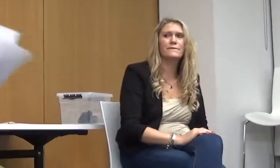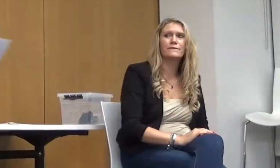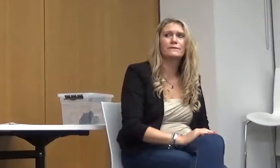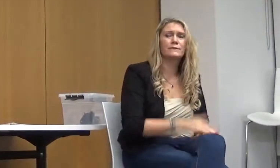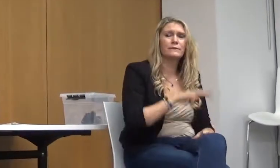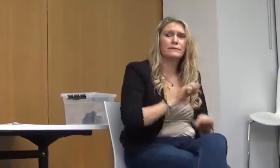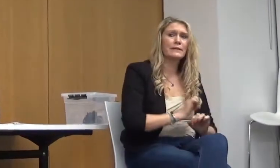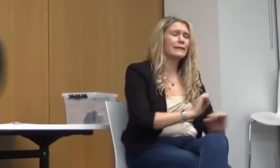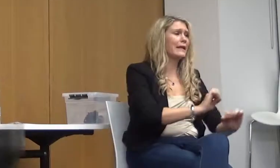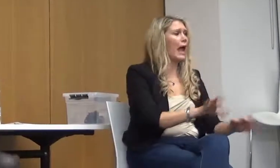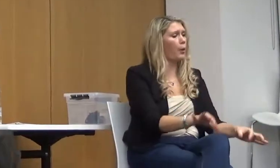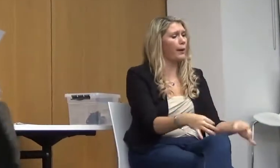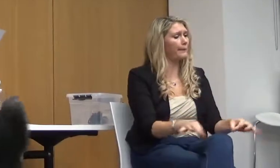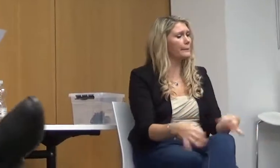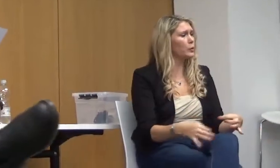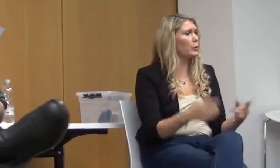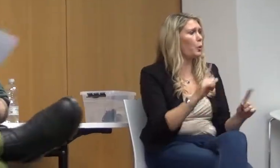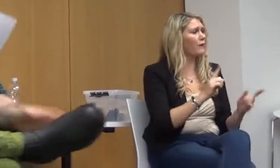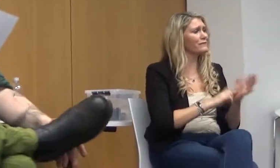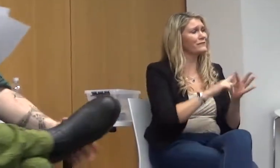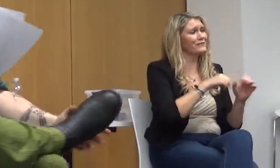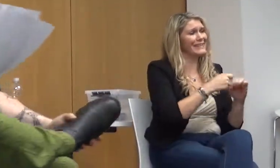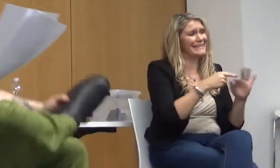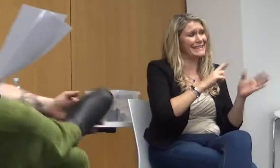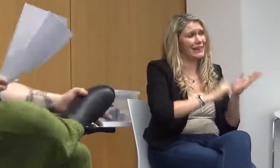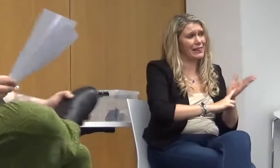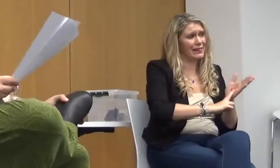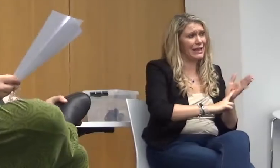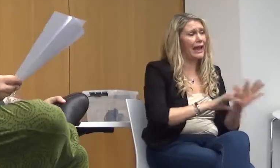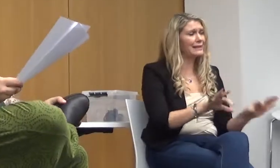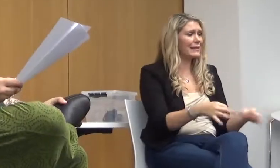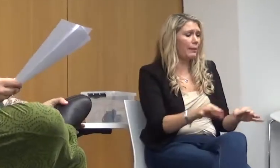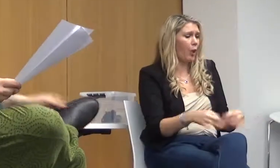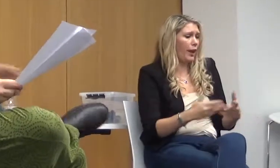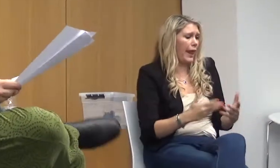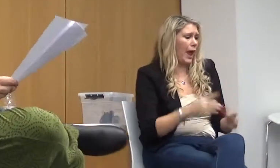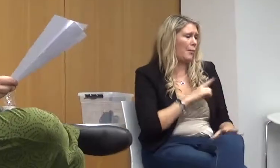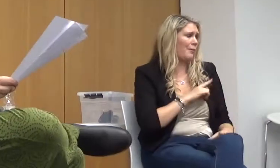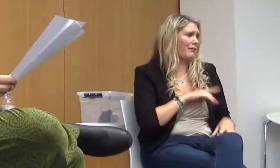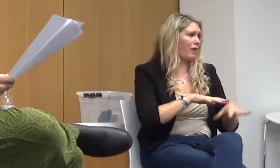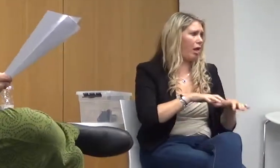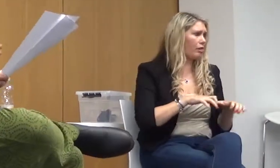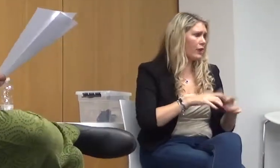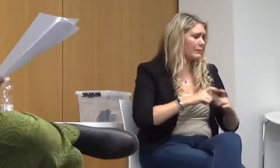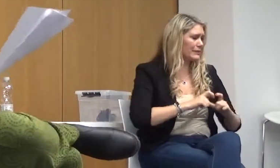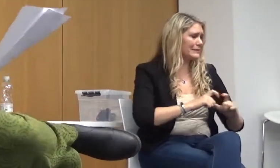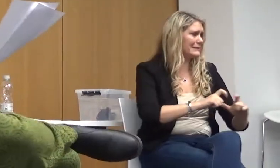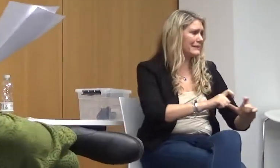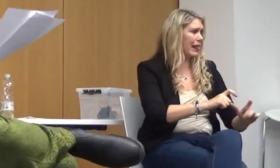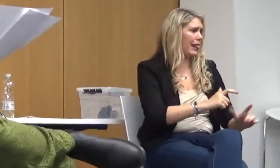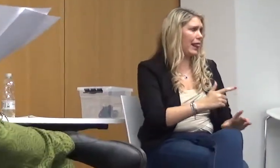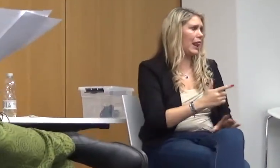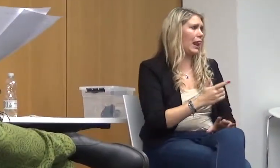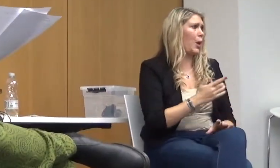are vegan and slip on now because arthritis, but still we're beat,